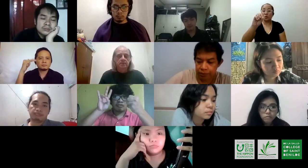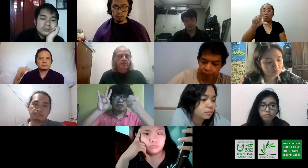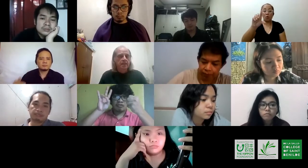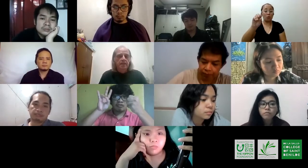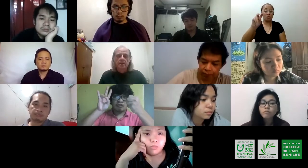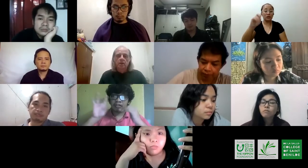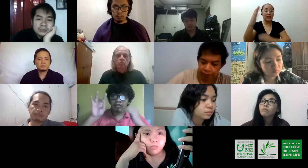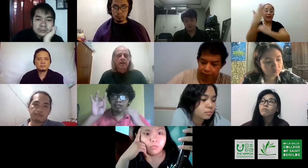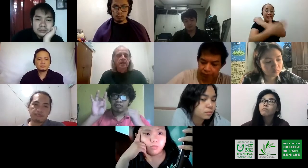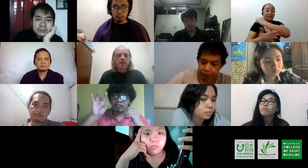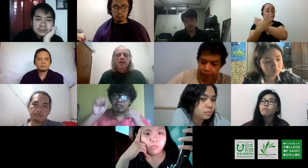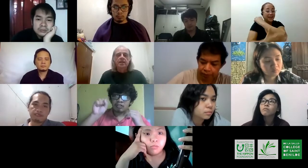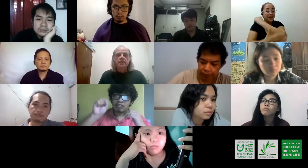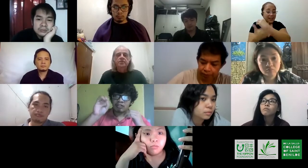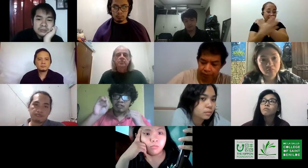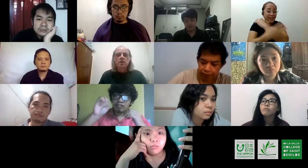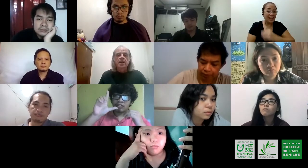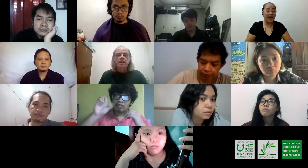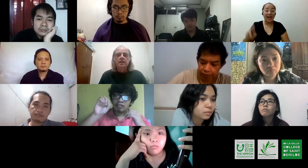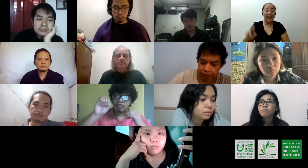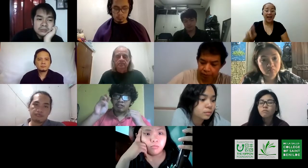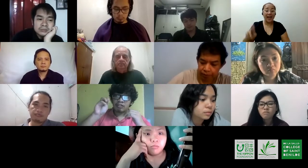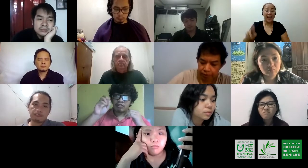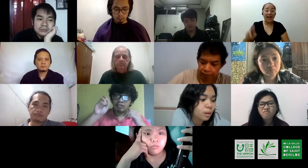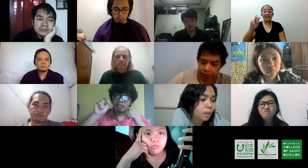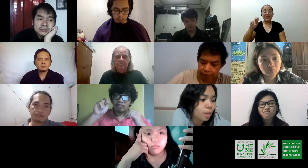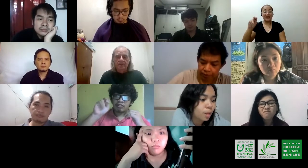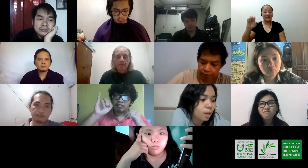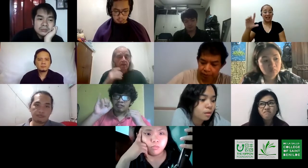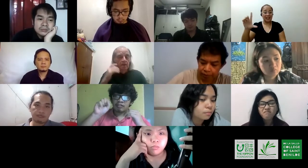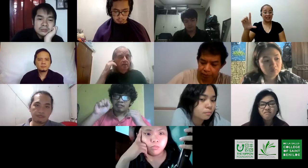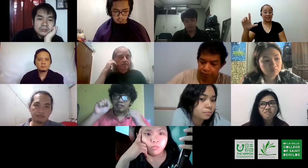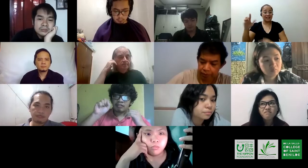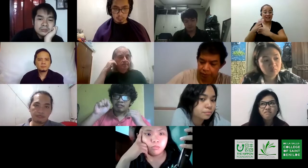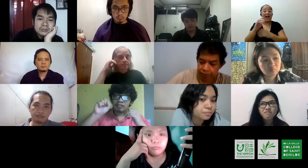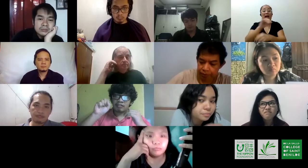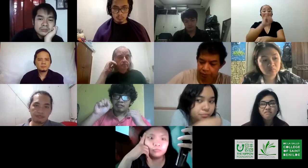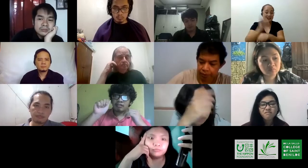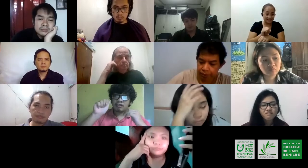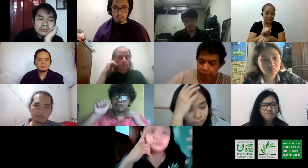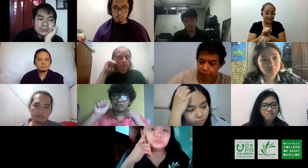country. Reno Island is one island.